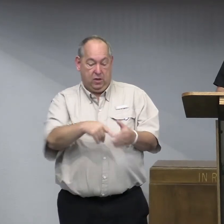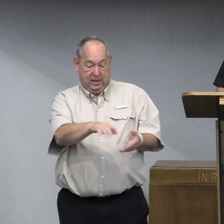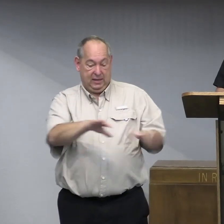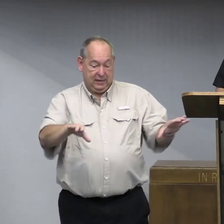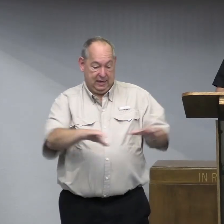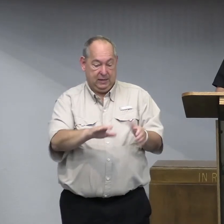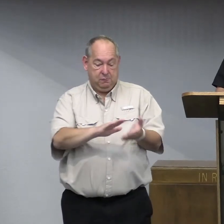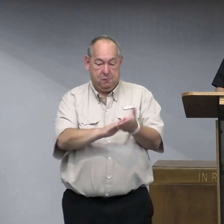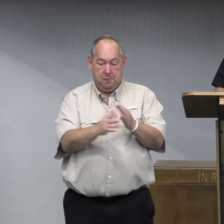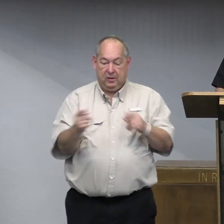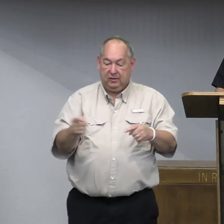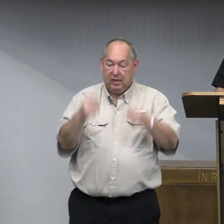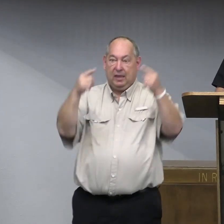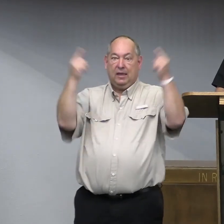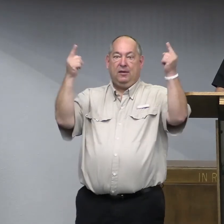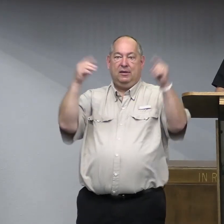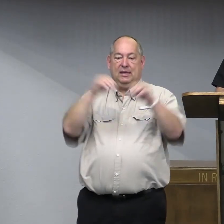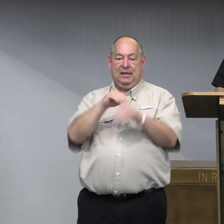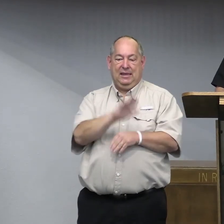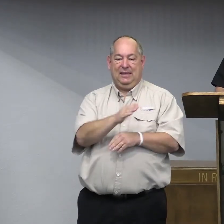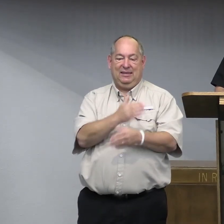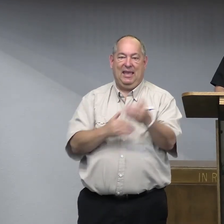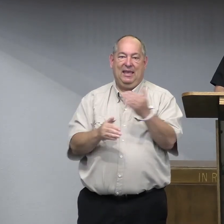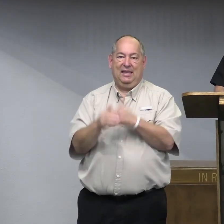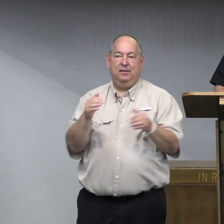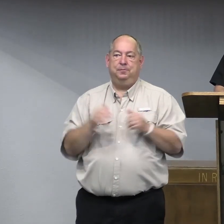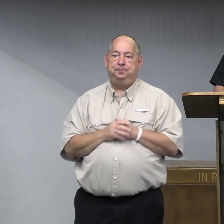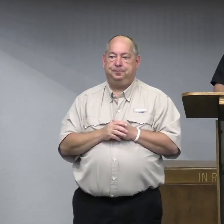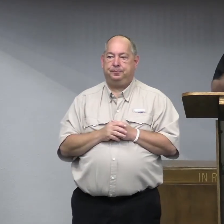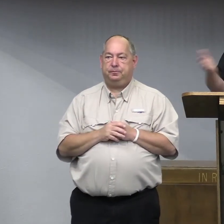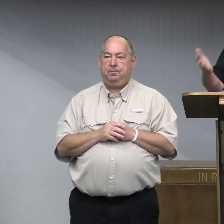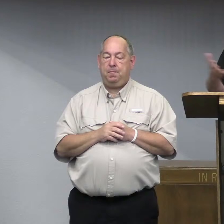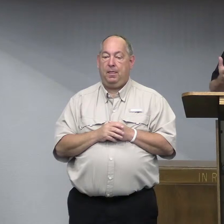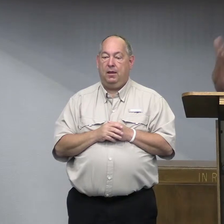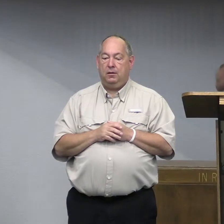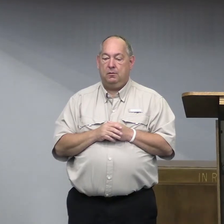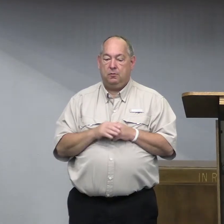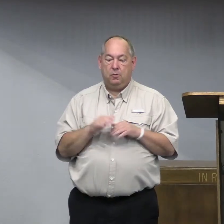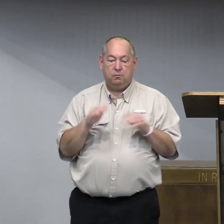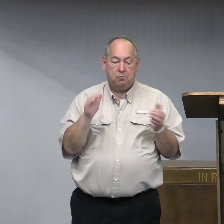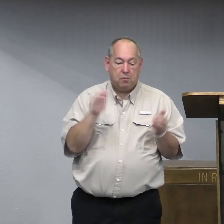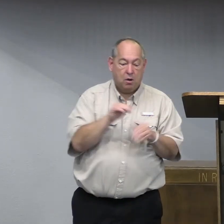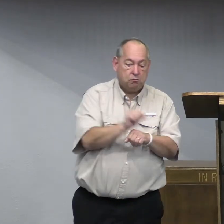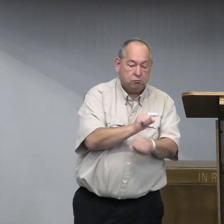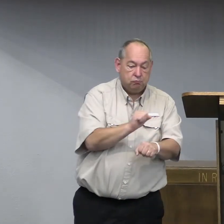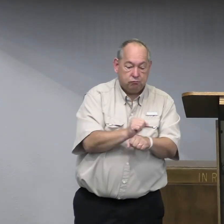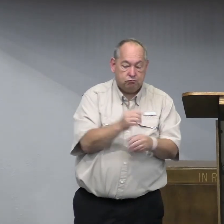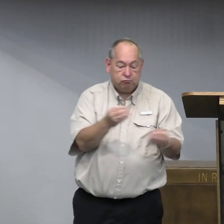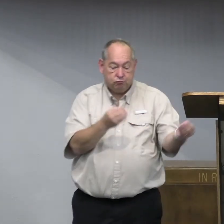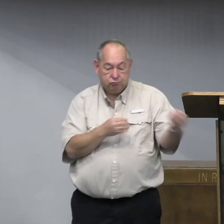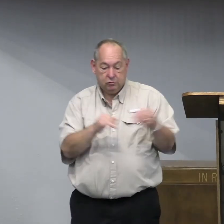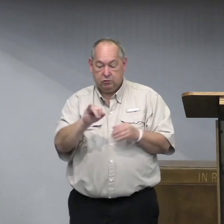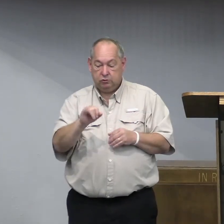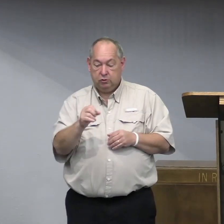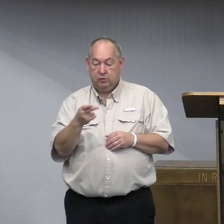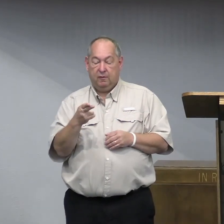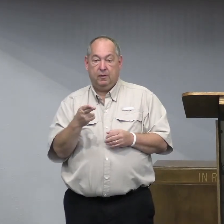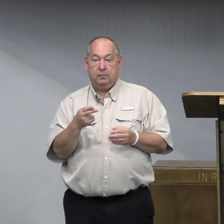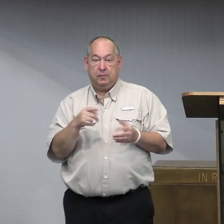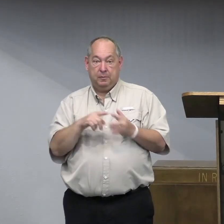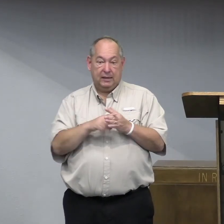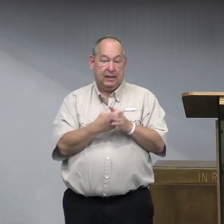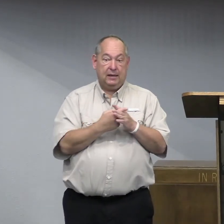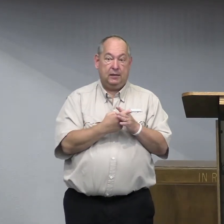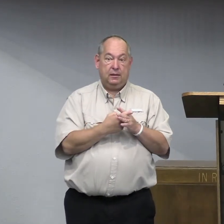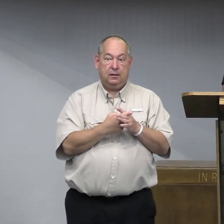to succeed in his hands. The small task that Joseph was given at the beginning,